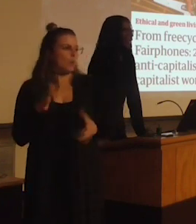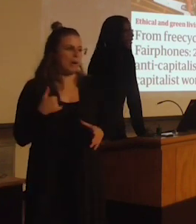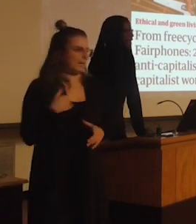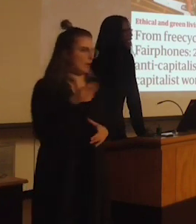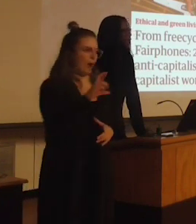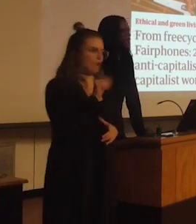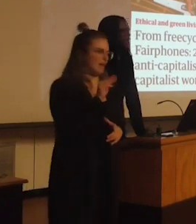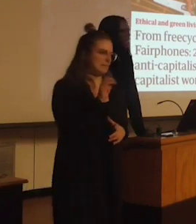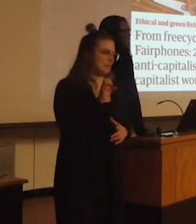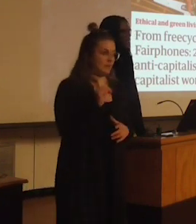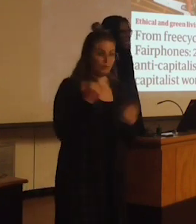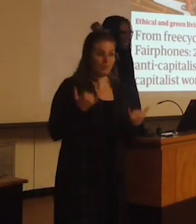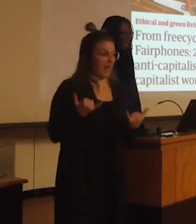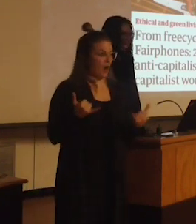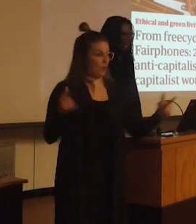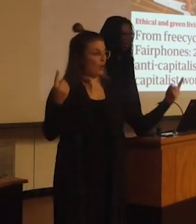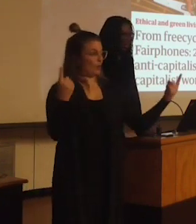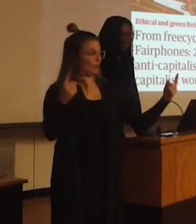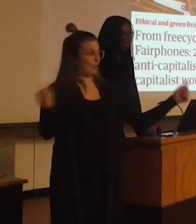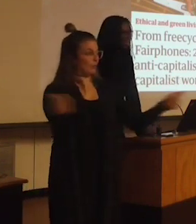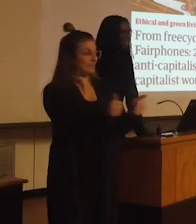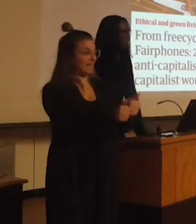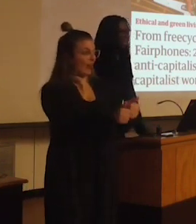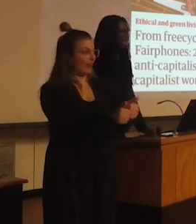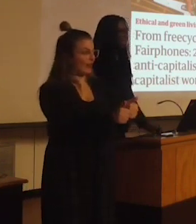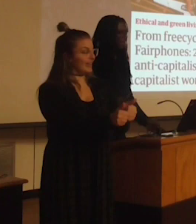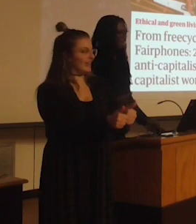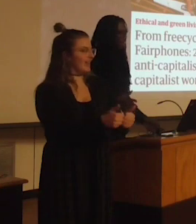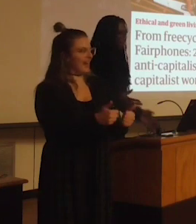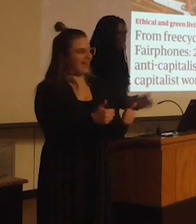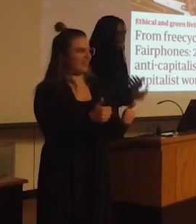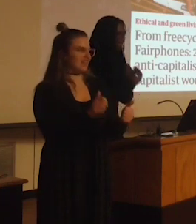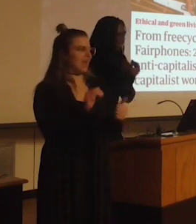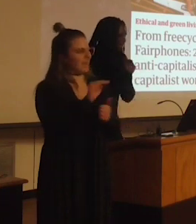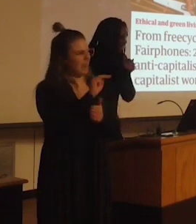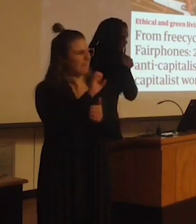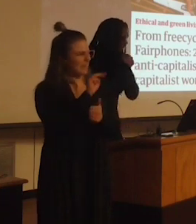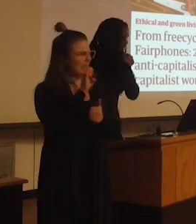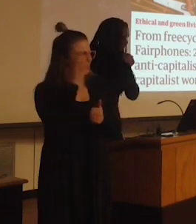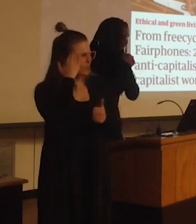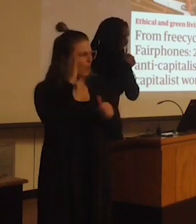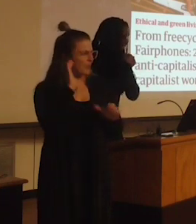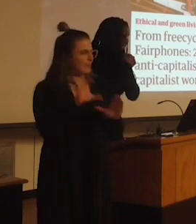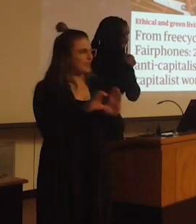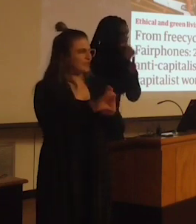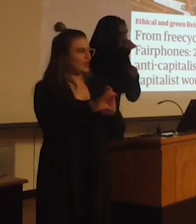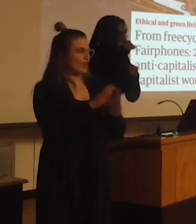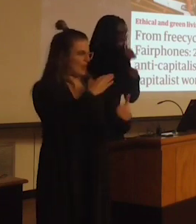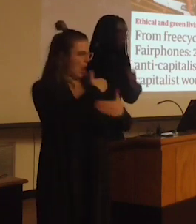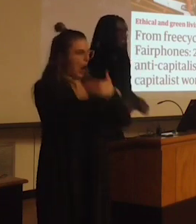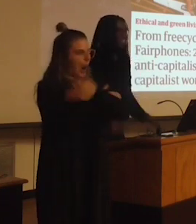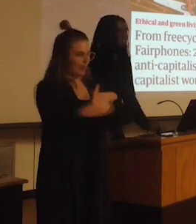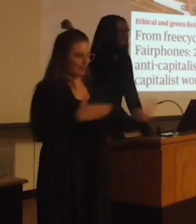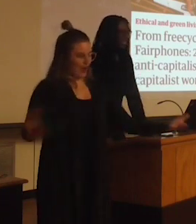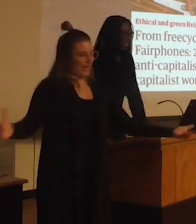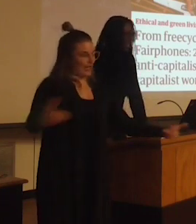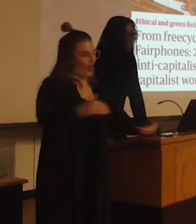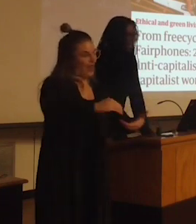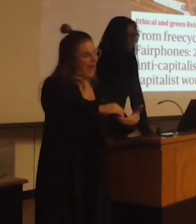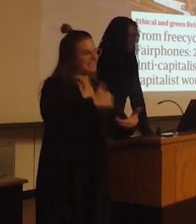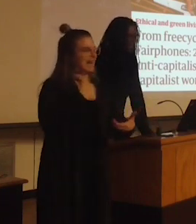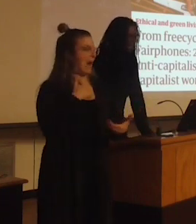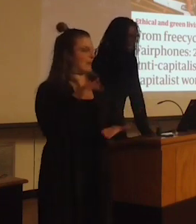So like you get these two people together, you know, and it's kind of like that meme where like, you know, the arms are interlocked and then this knee in the